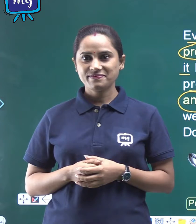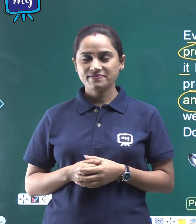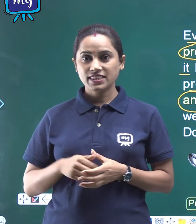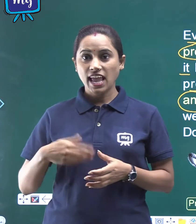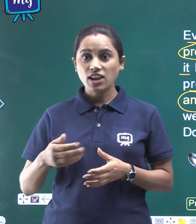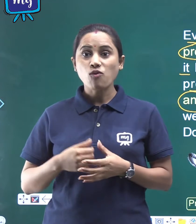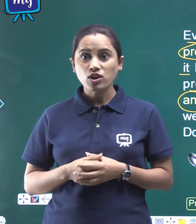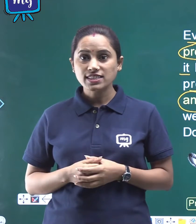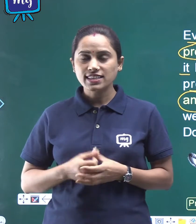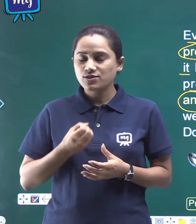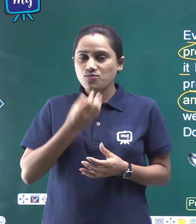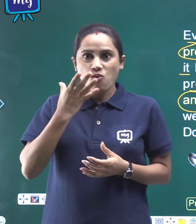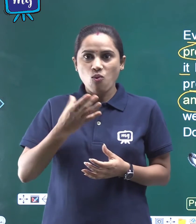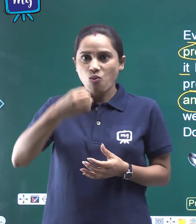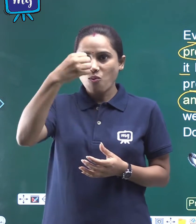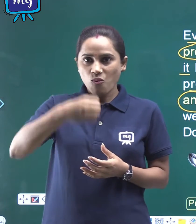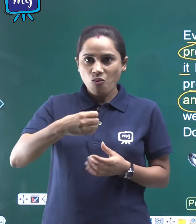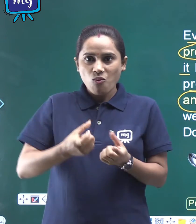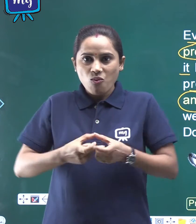and vases